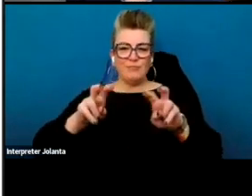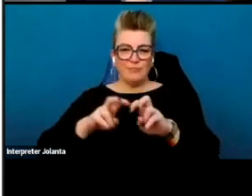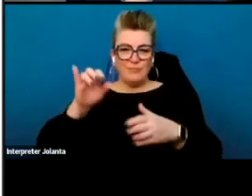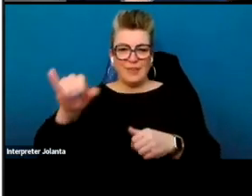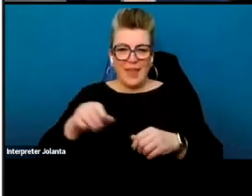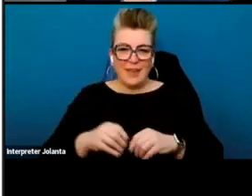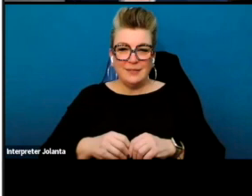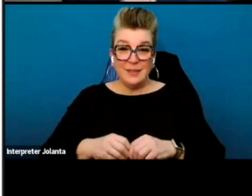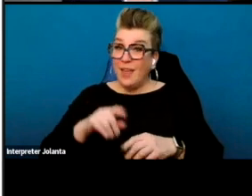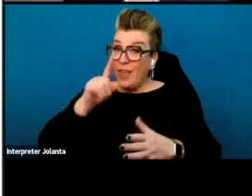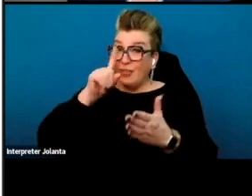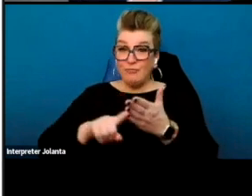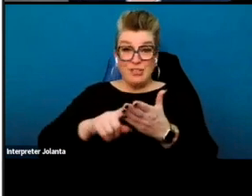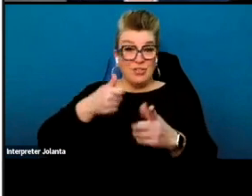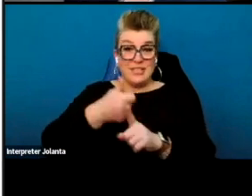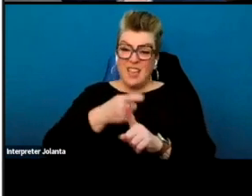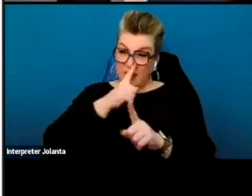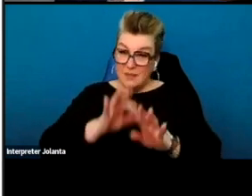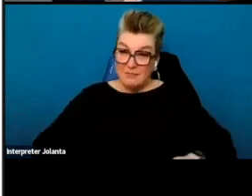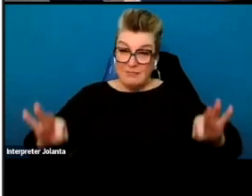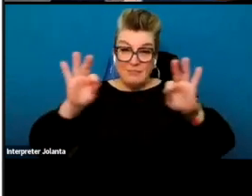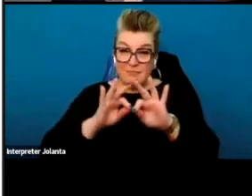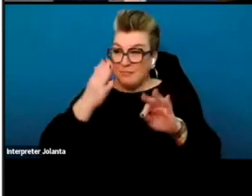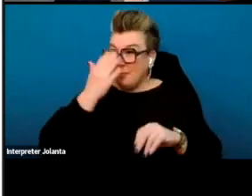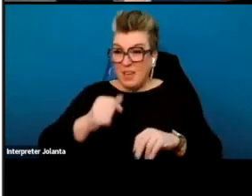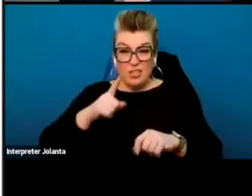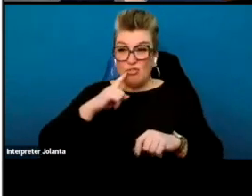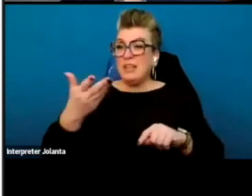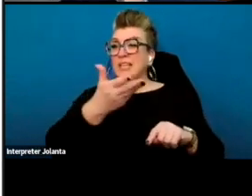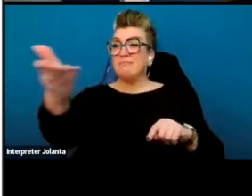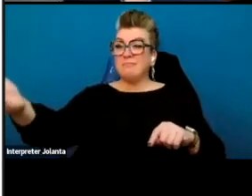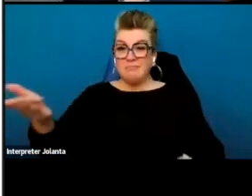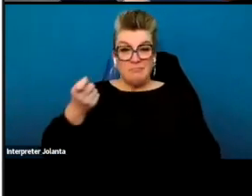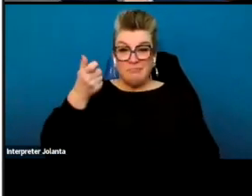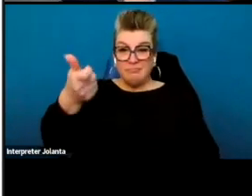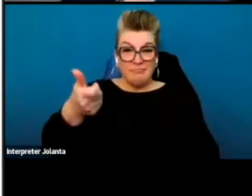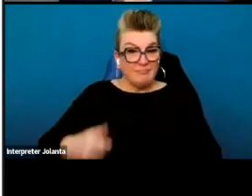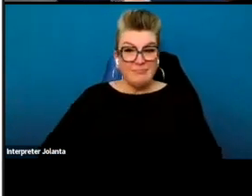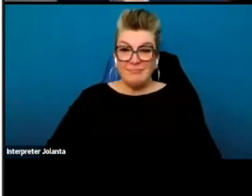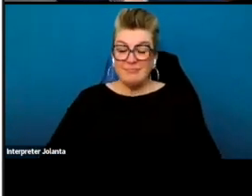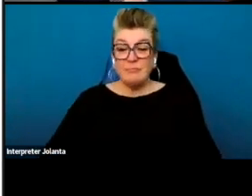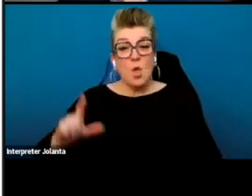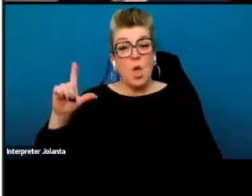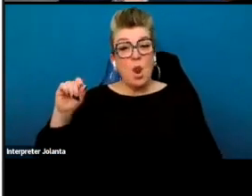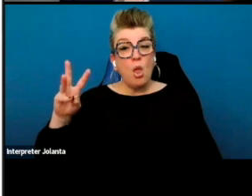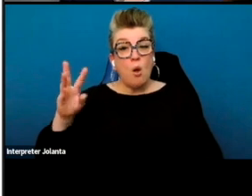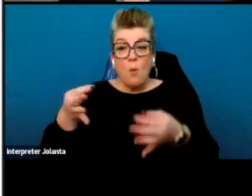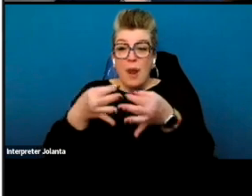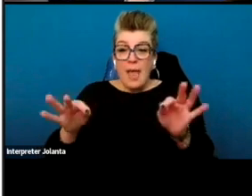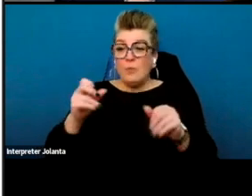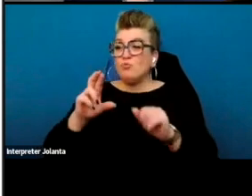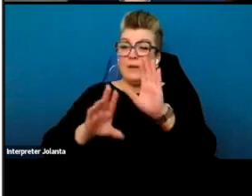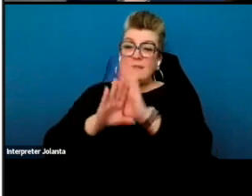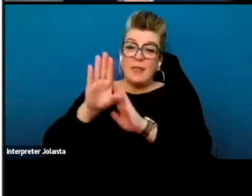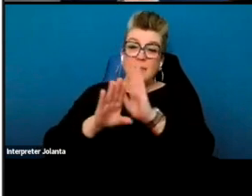important work because there isn't much work looking at like, yeah, low language skill or developmental language disorder,